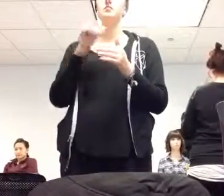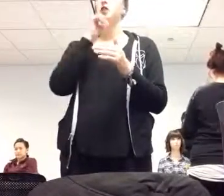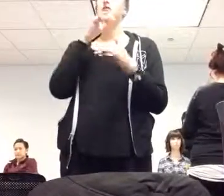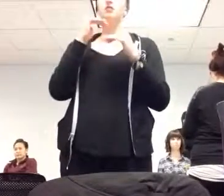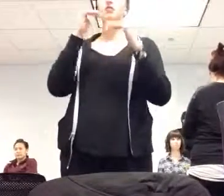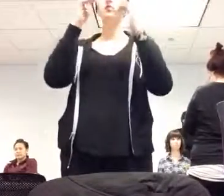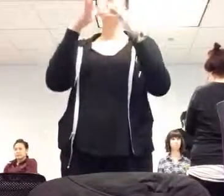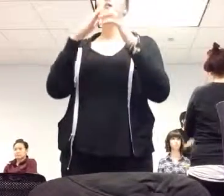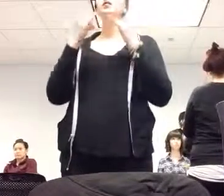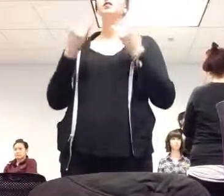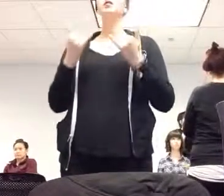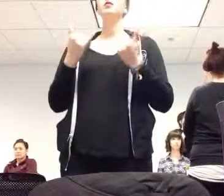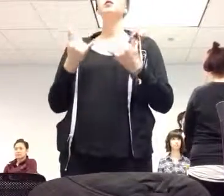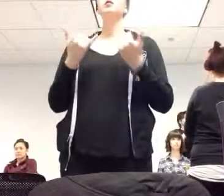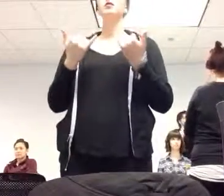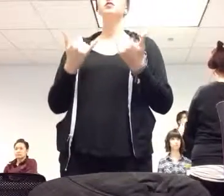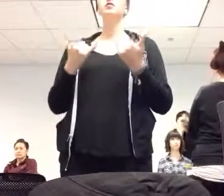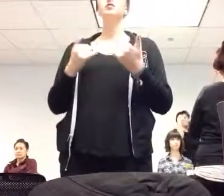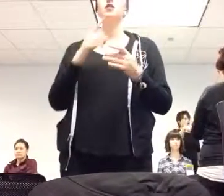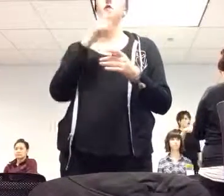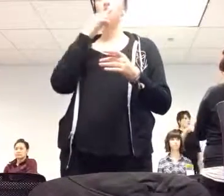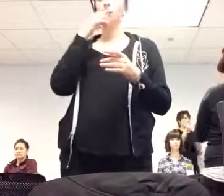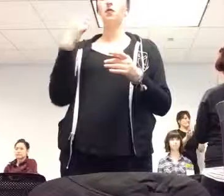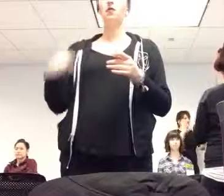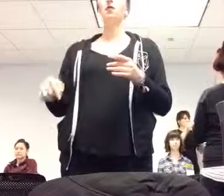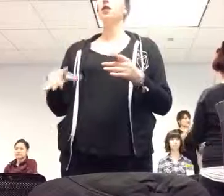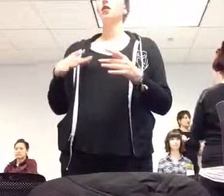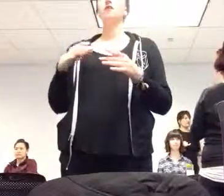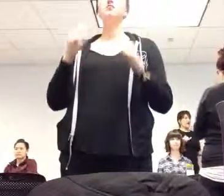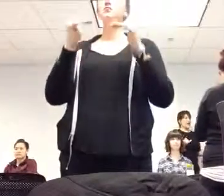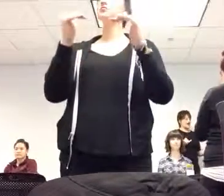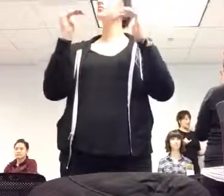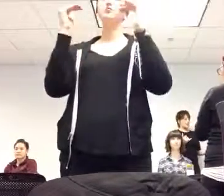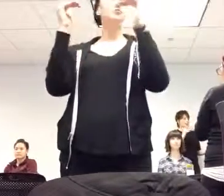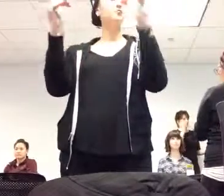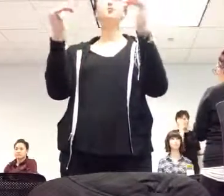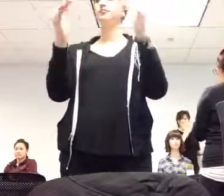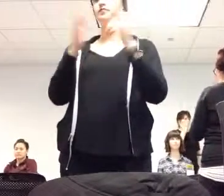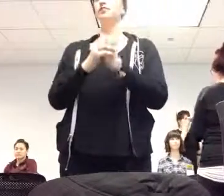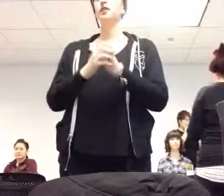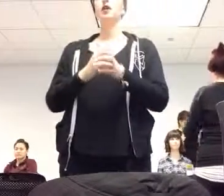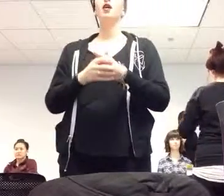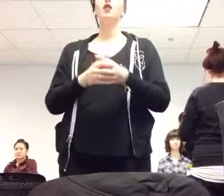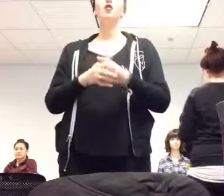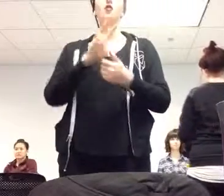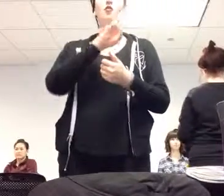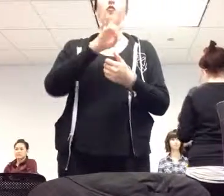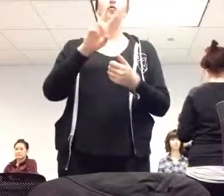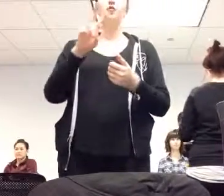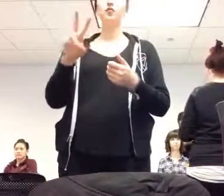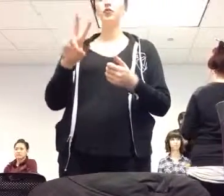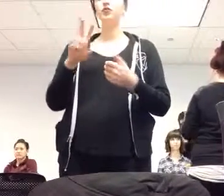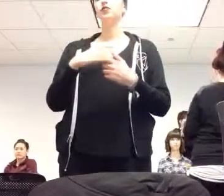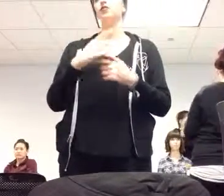his problems don't result from what's occurred in the last 2 or 3 years, but what happened from 1939 to 1945. Or if you really